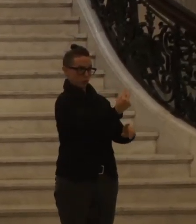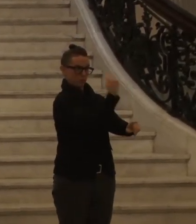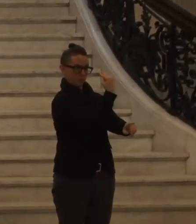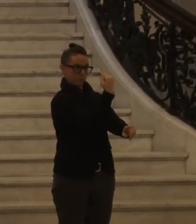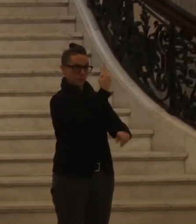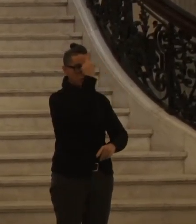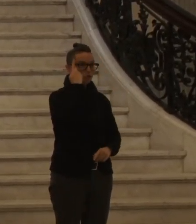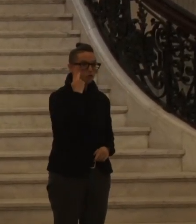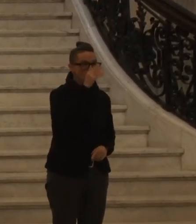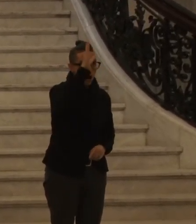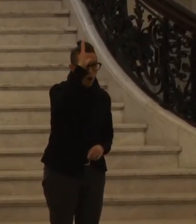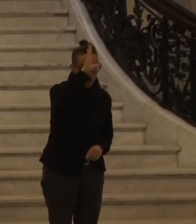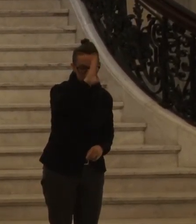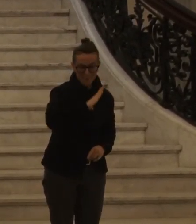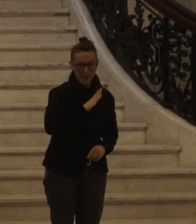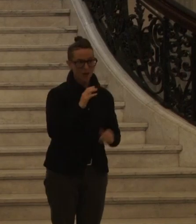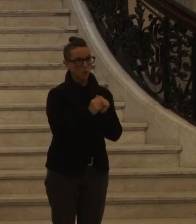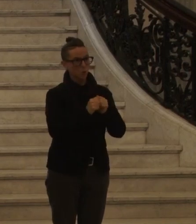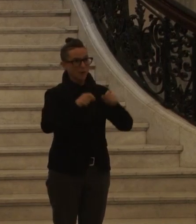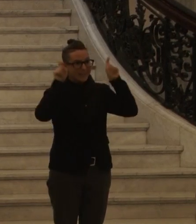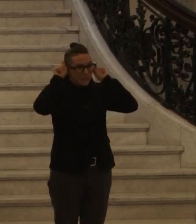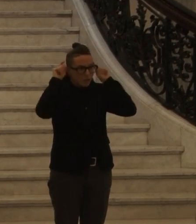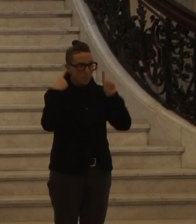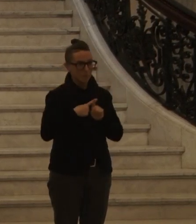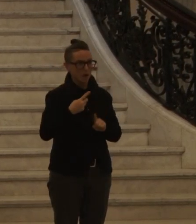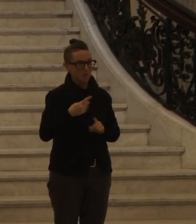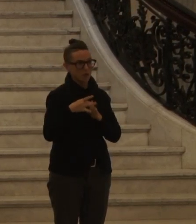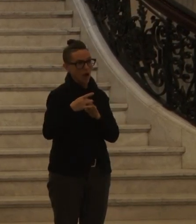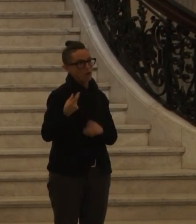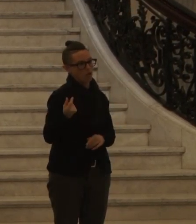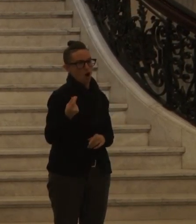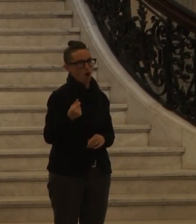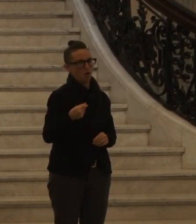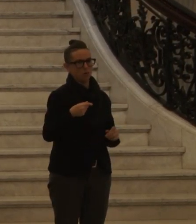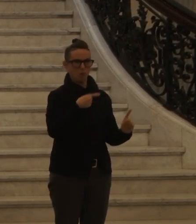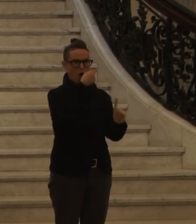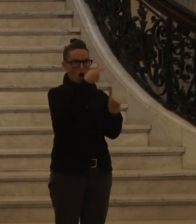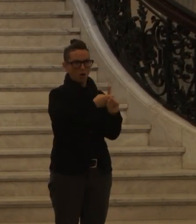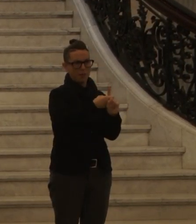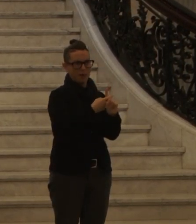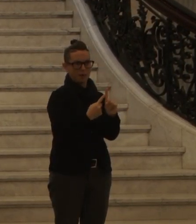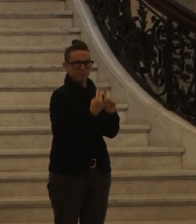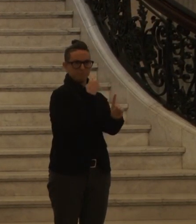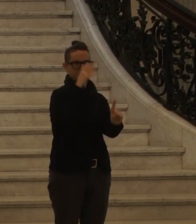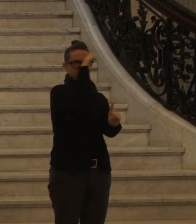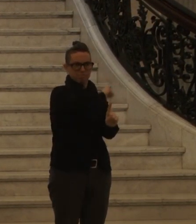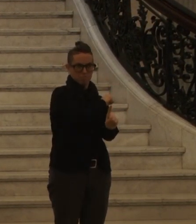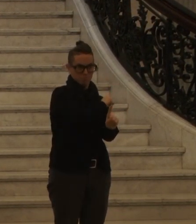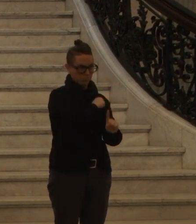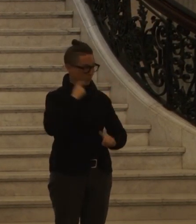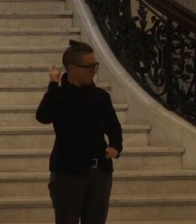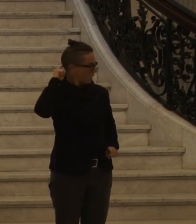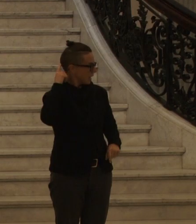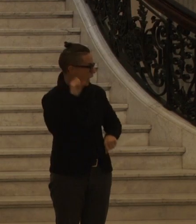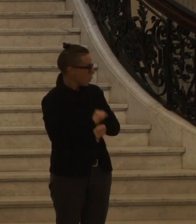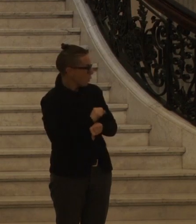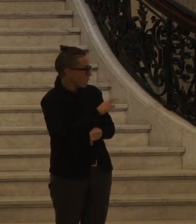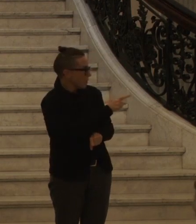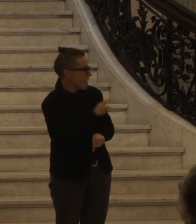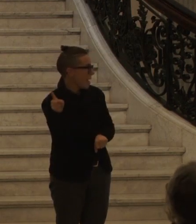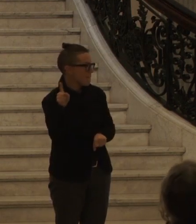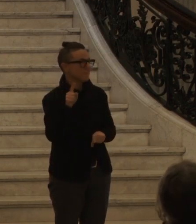man walk in with two hearing aids and a guide dog, and automatically make assumptions on whether or not I could work for them.